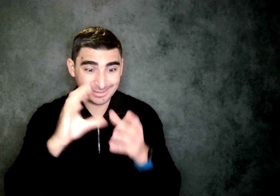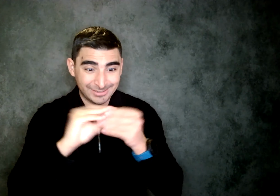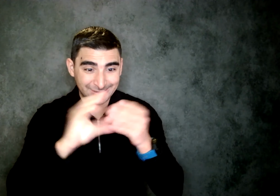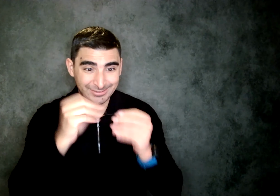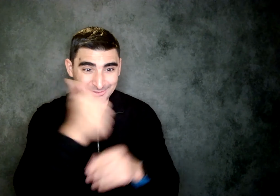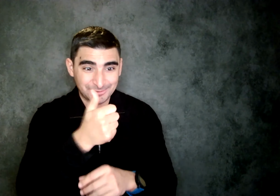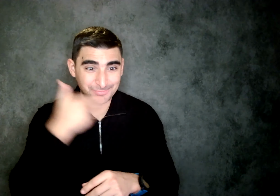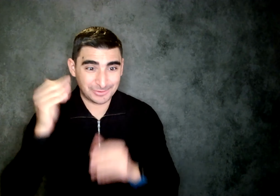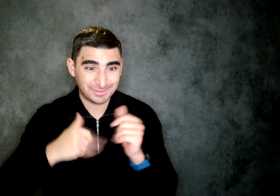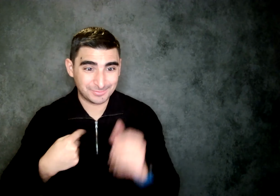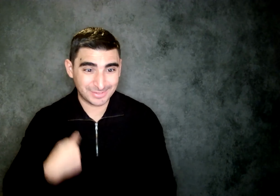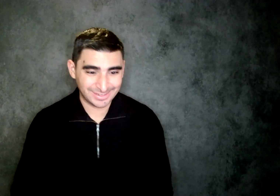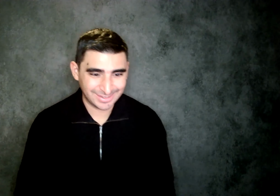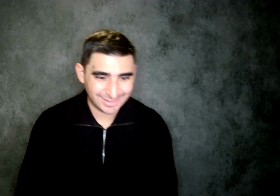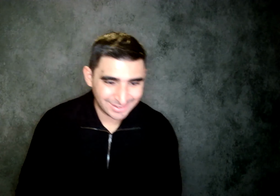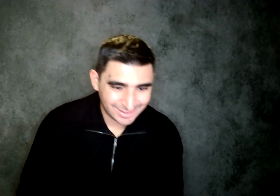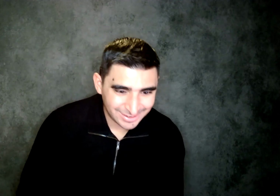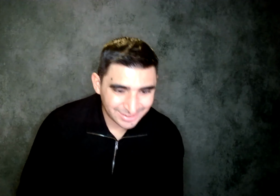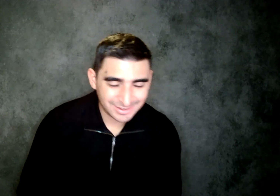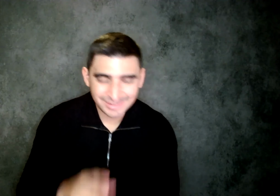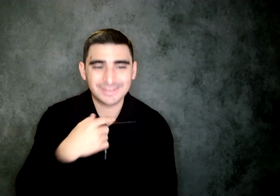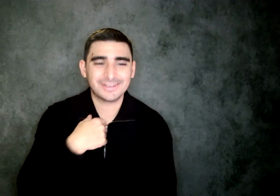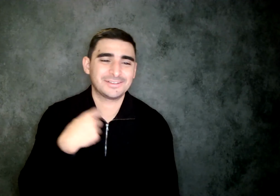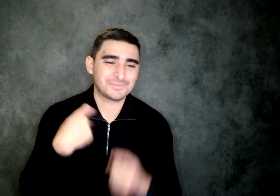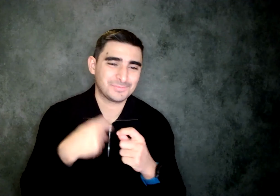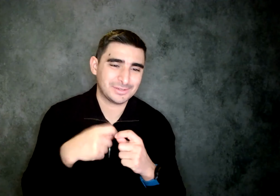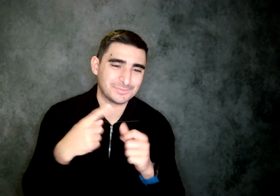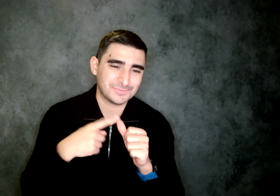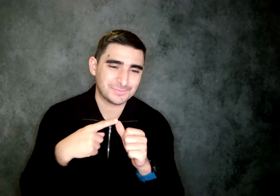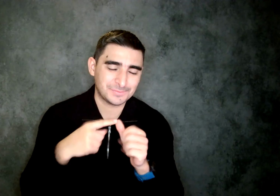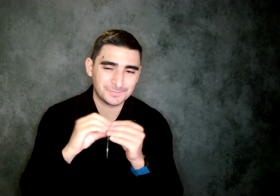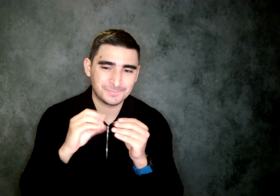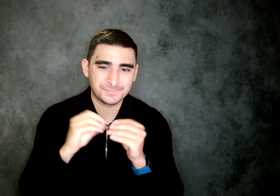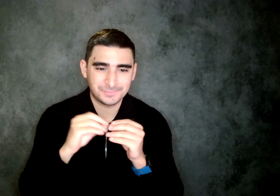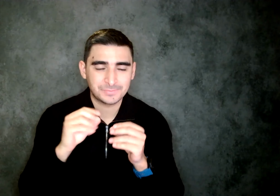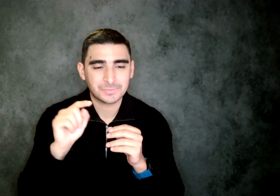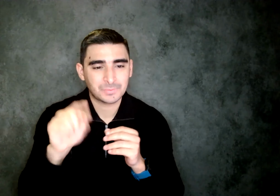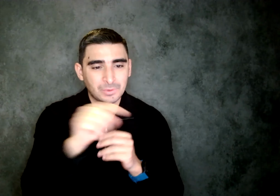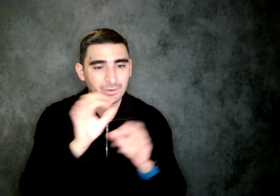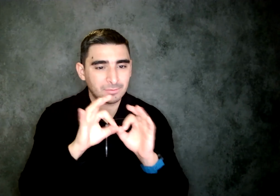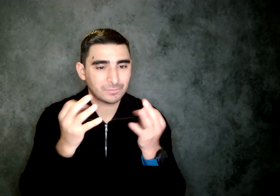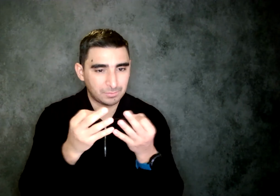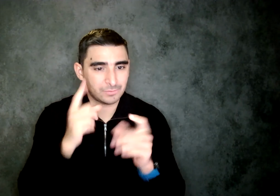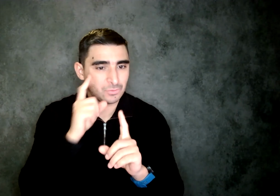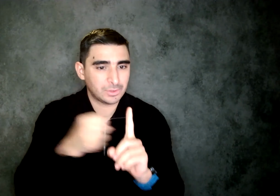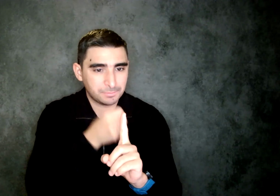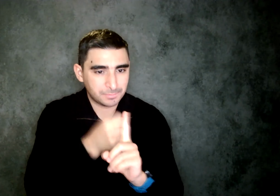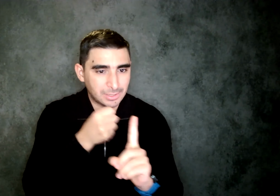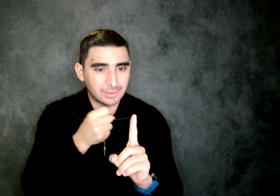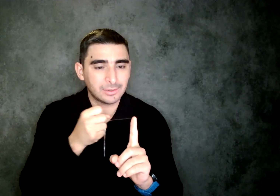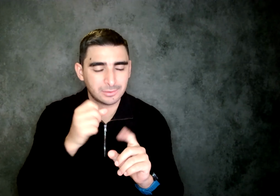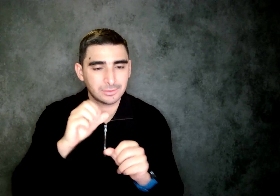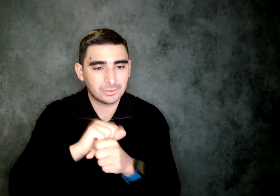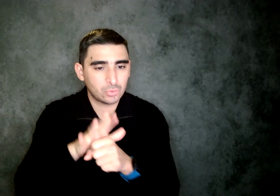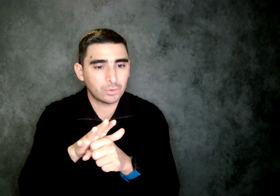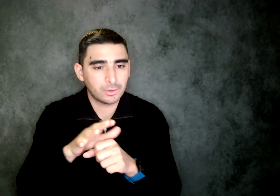Adelante. Bueno, sí, primeramente estaba pensando de las familias que han estado impactadas por el COVID, que